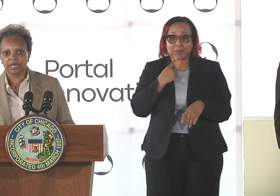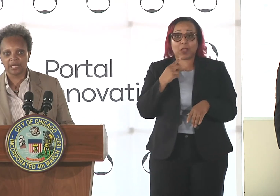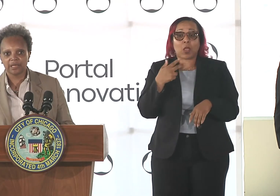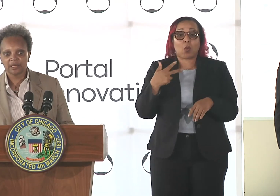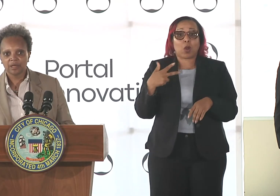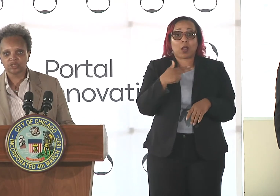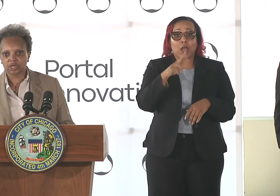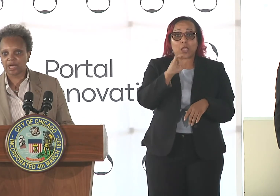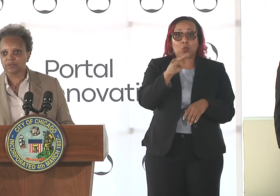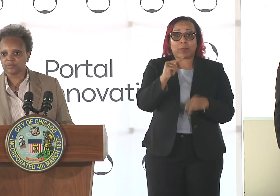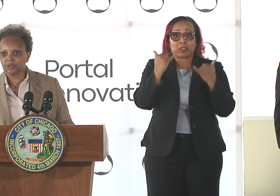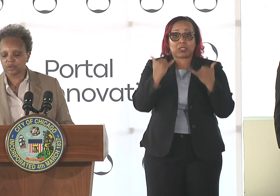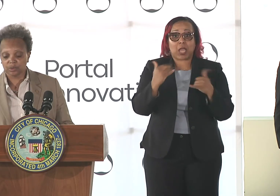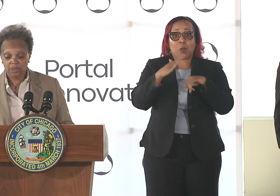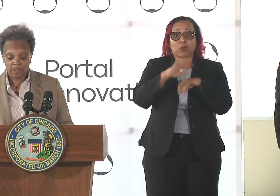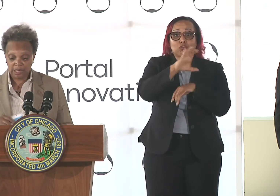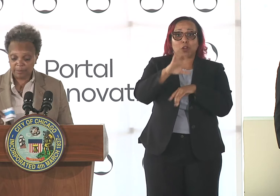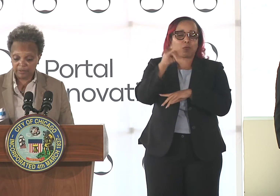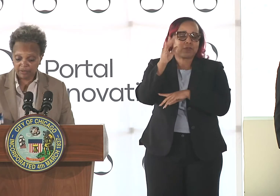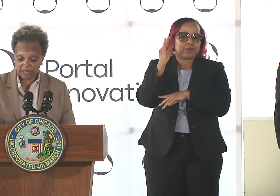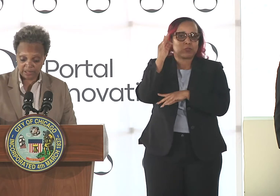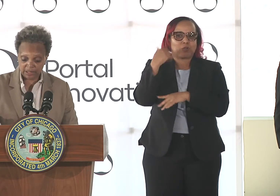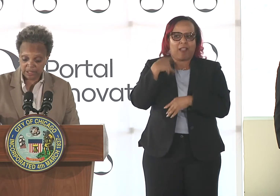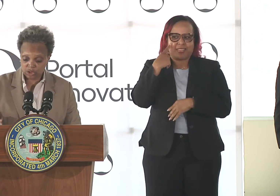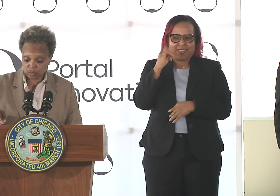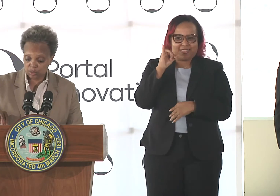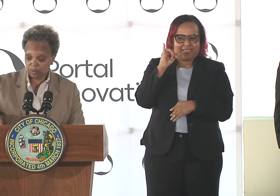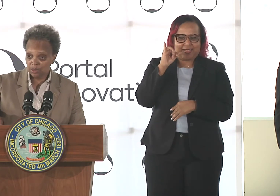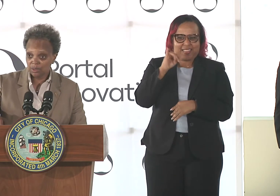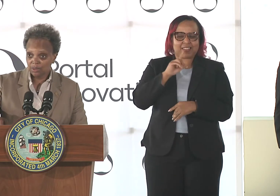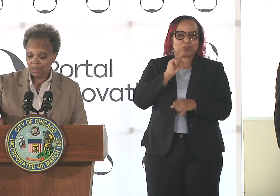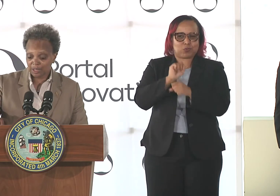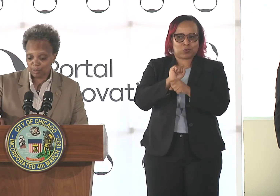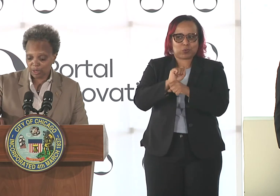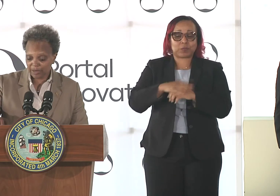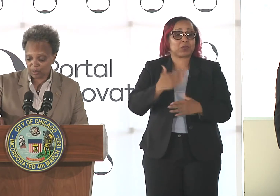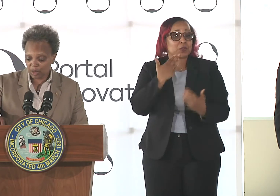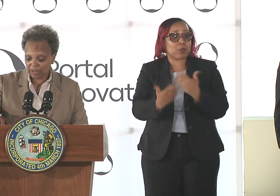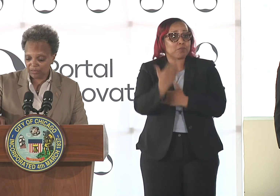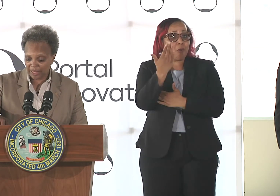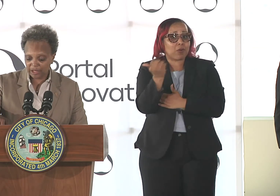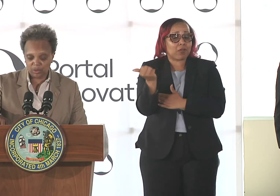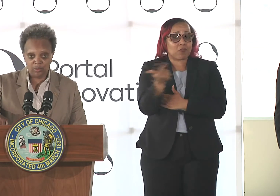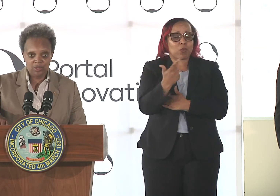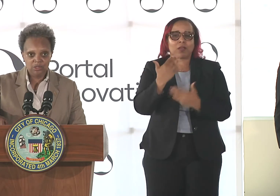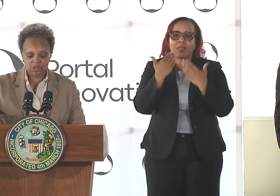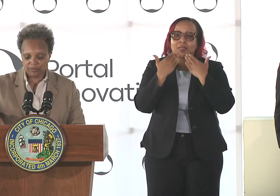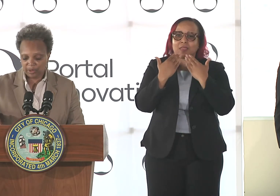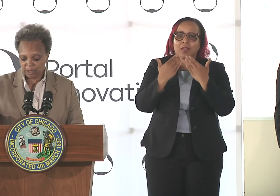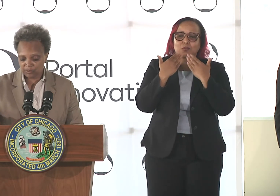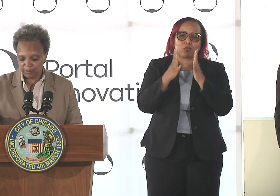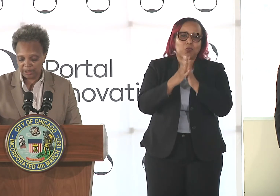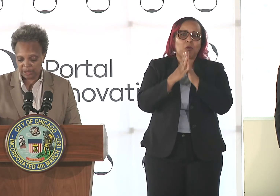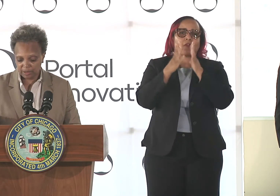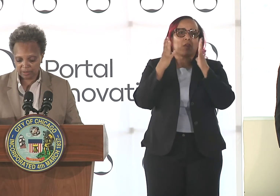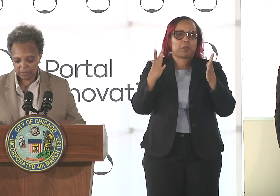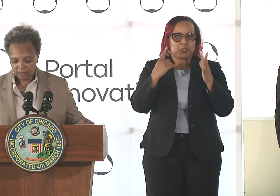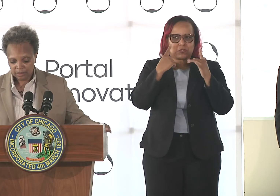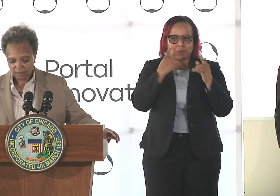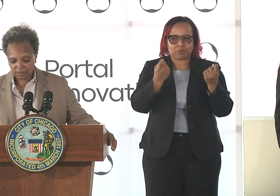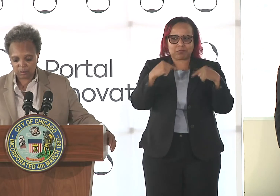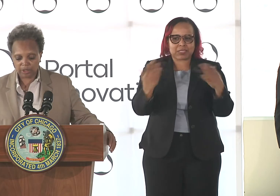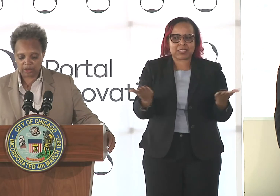ribbon today on Chicago's future, and I believe that that is true. Good morning, everyone, and thank you so very much for being